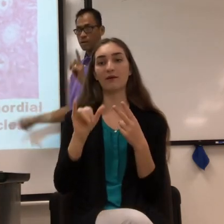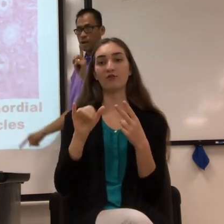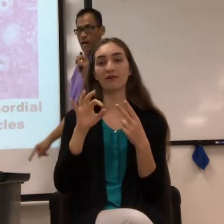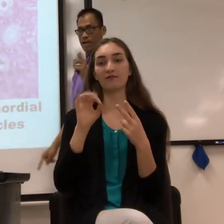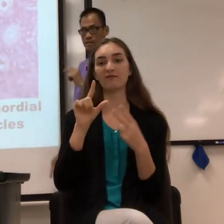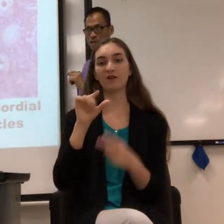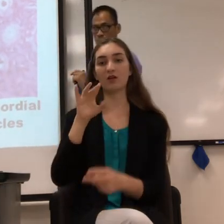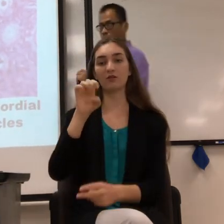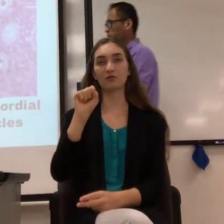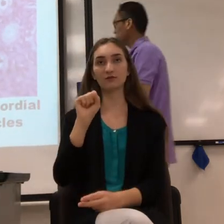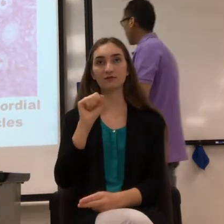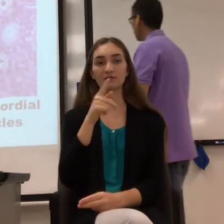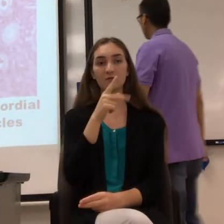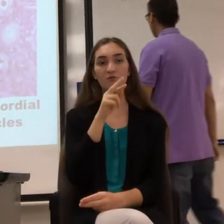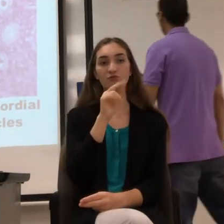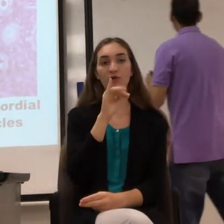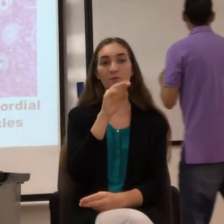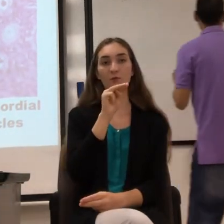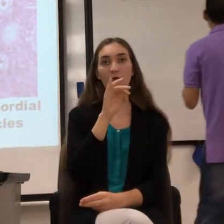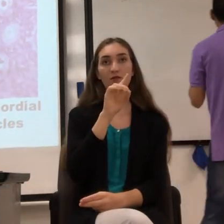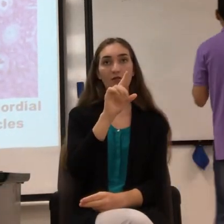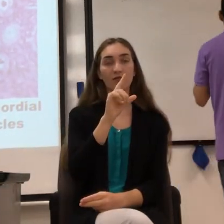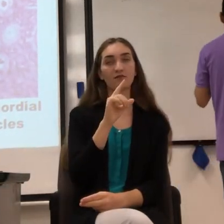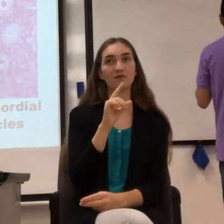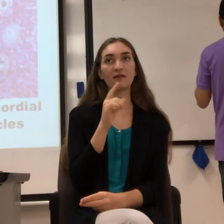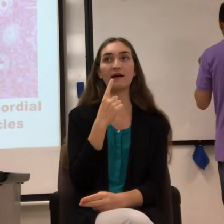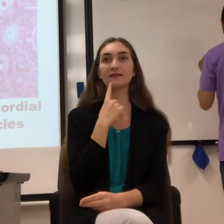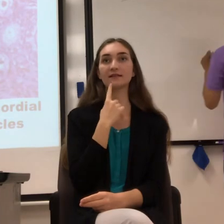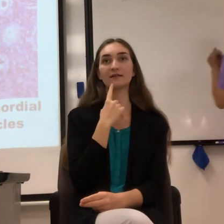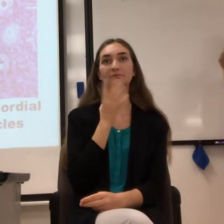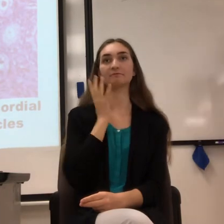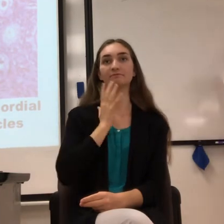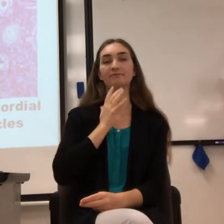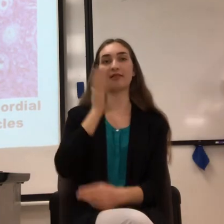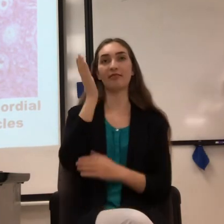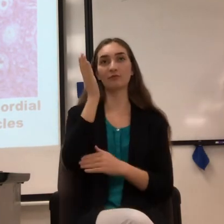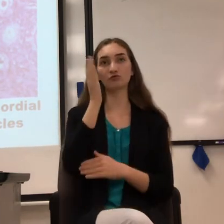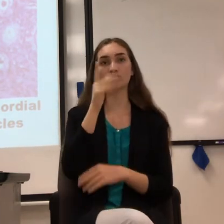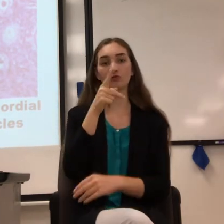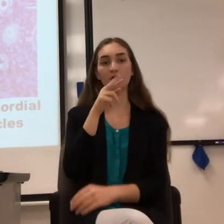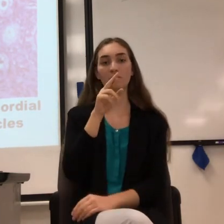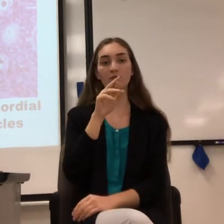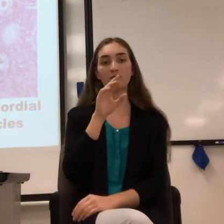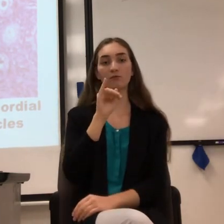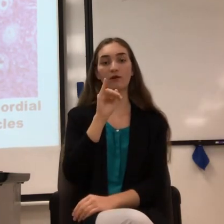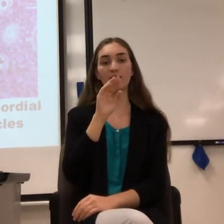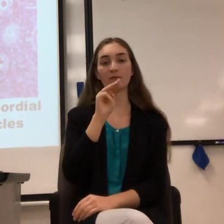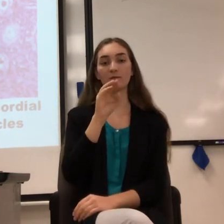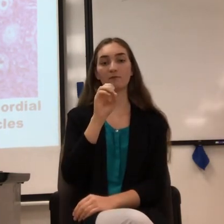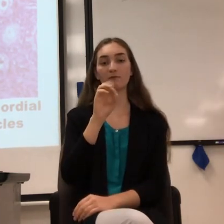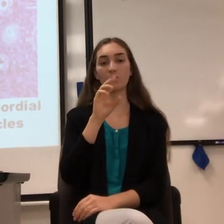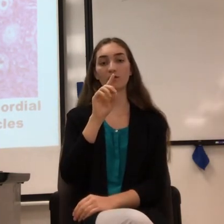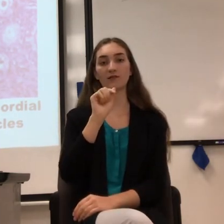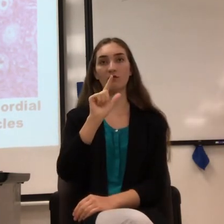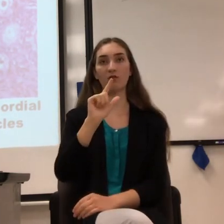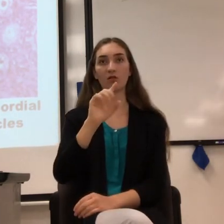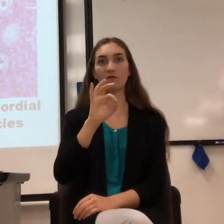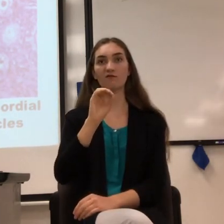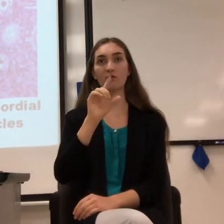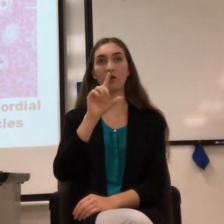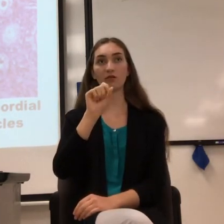follicles, I said in a previous lecture that the primordial follicles form somewhere around the 7th month of